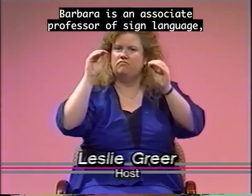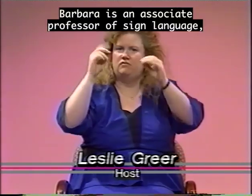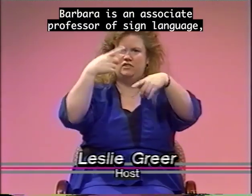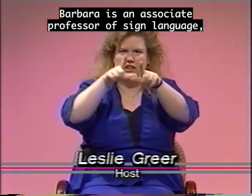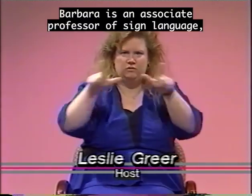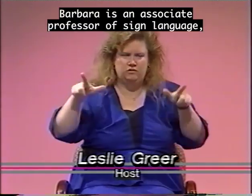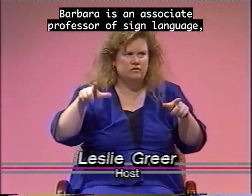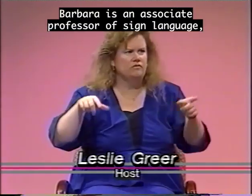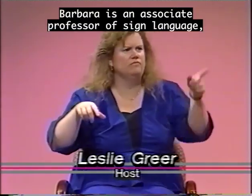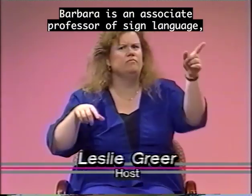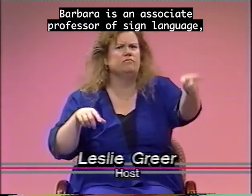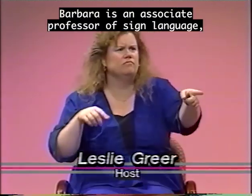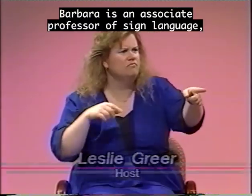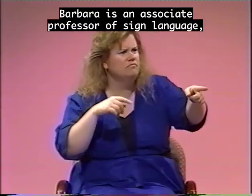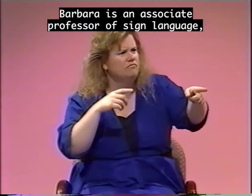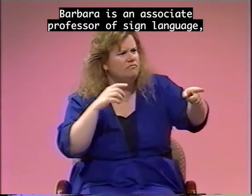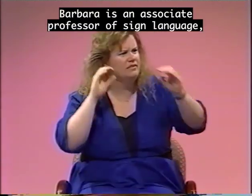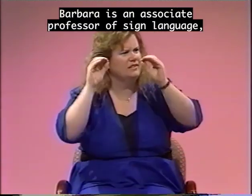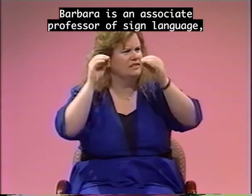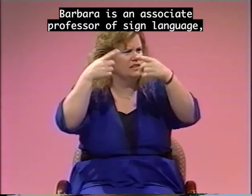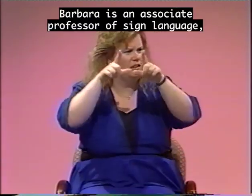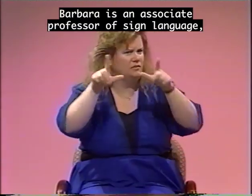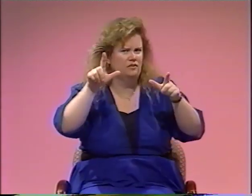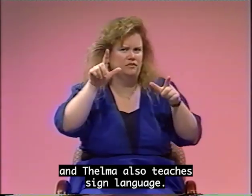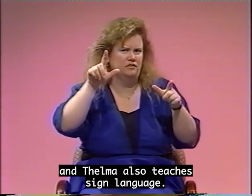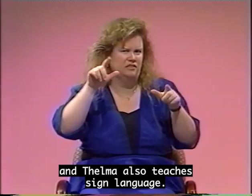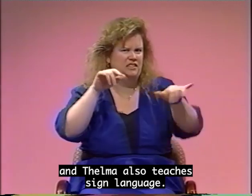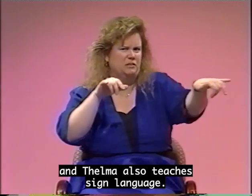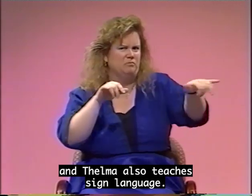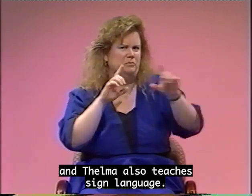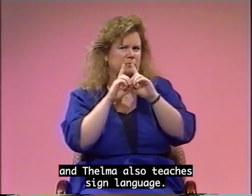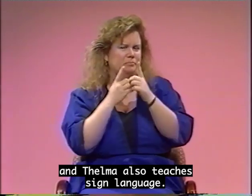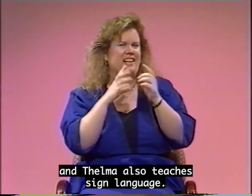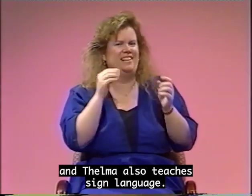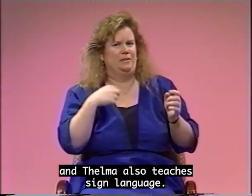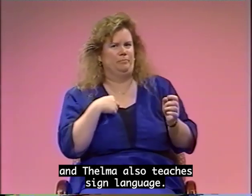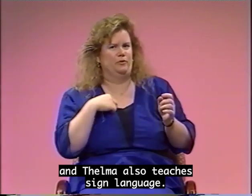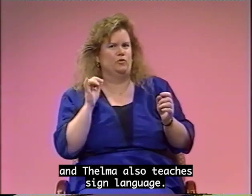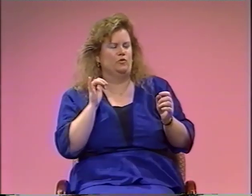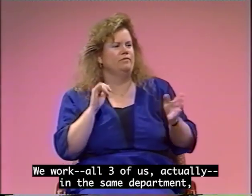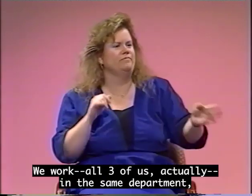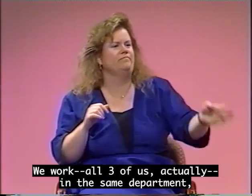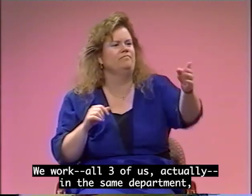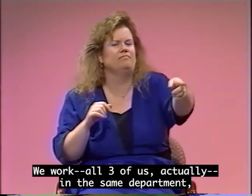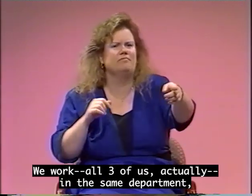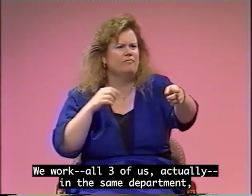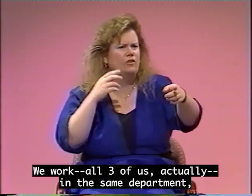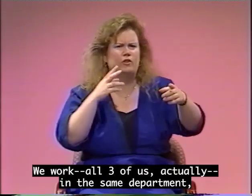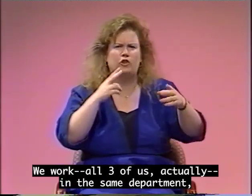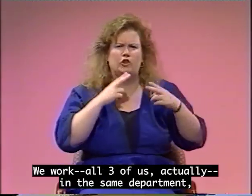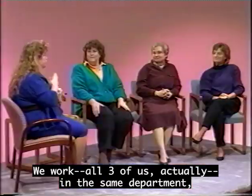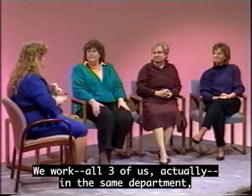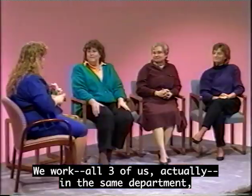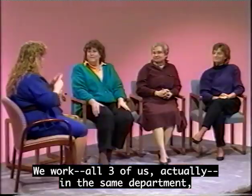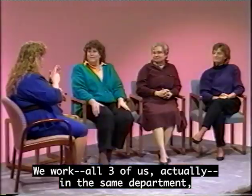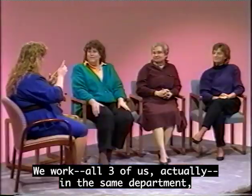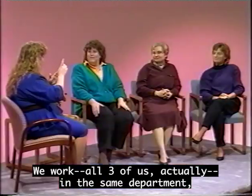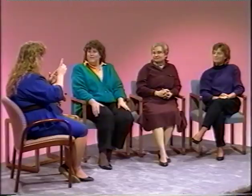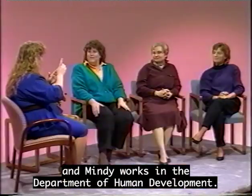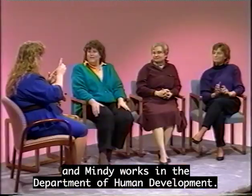Barbara is an associate professor of sign language, and Thelma also teaches sign language. We work, all three of us actually, in the same department. And